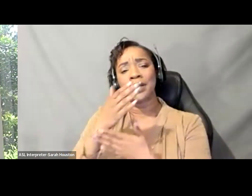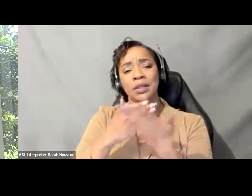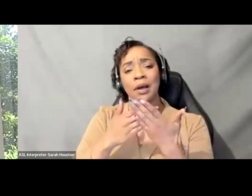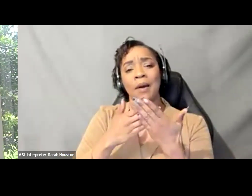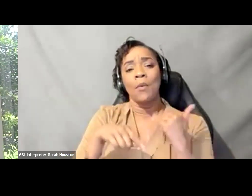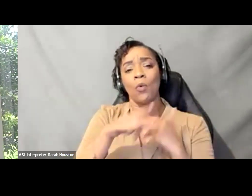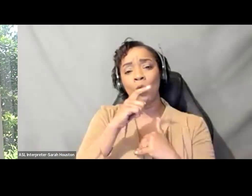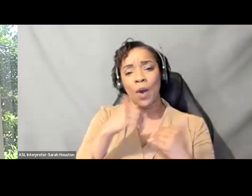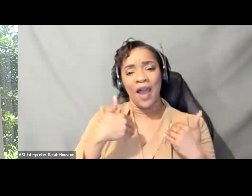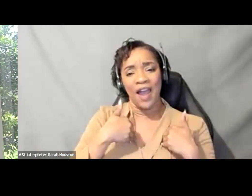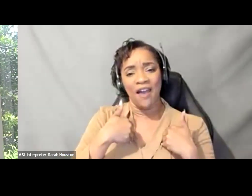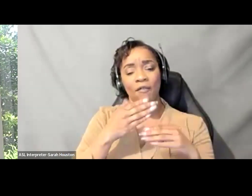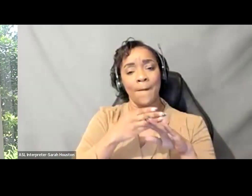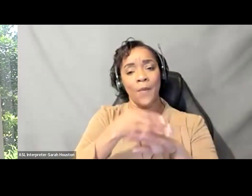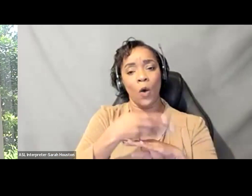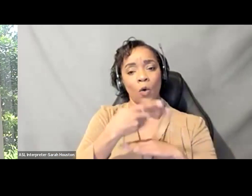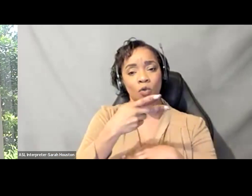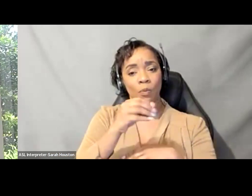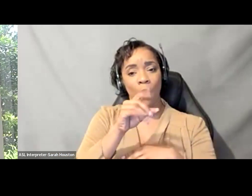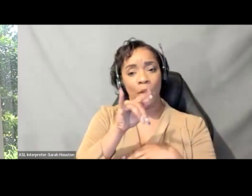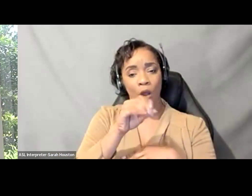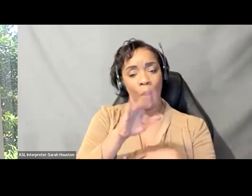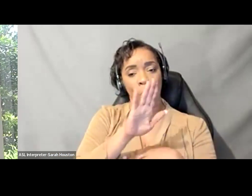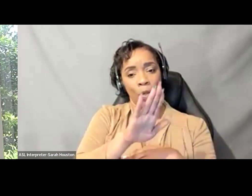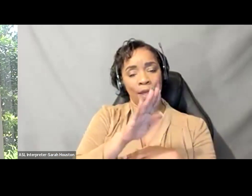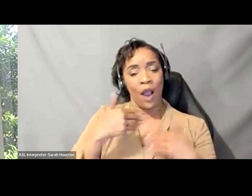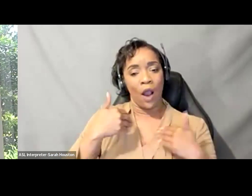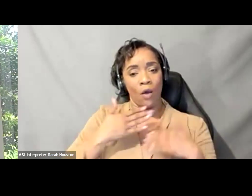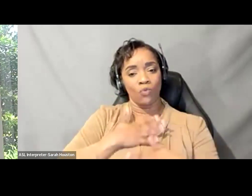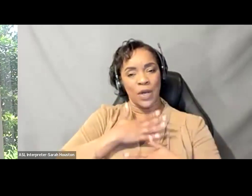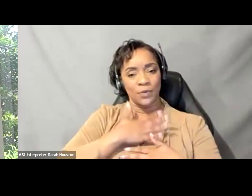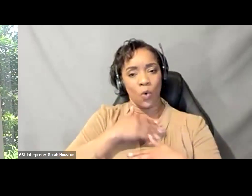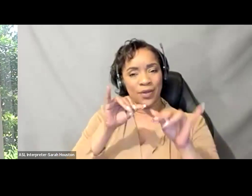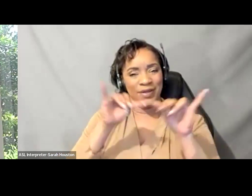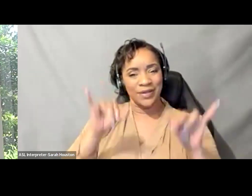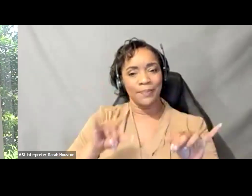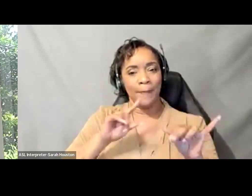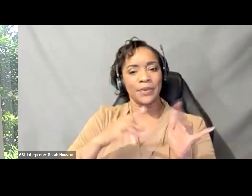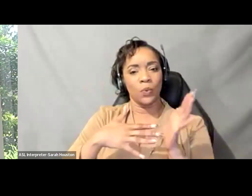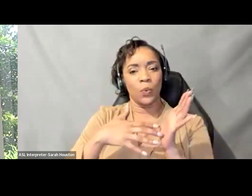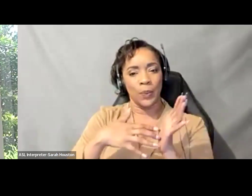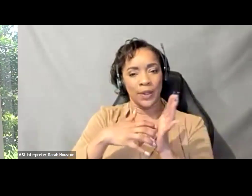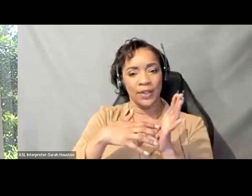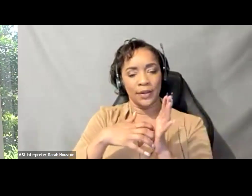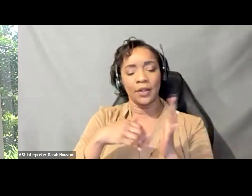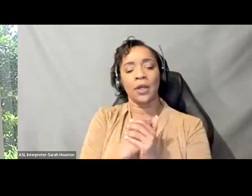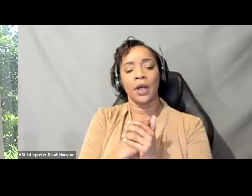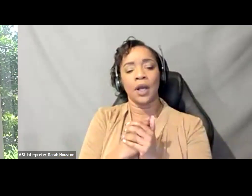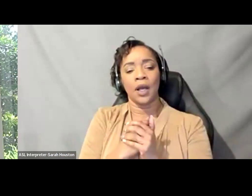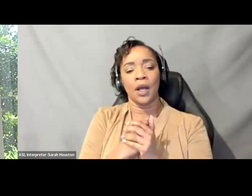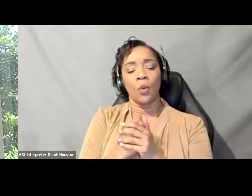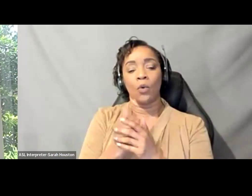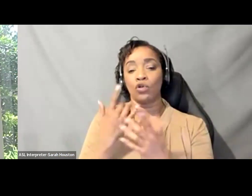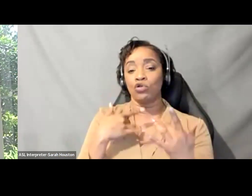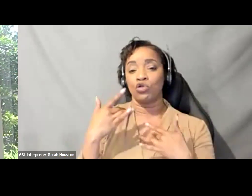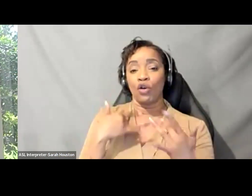a weakened respiratory system. We are concerned for things that if they get infections again, they